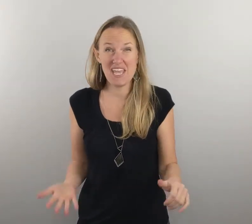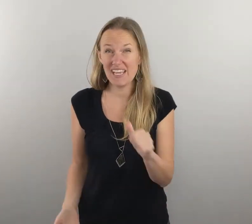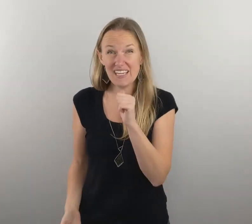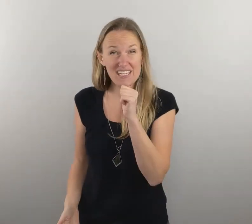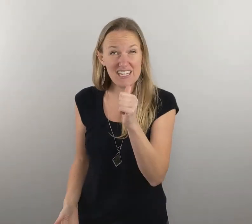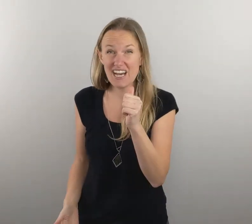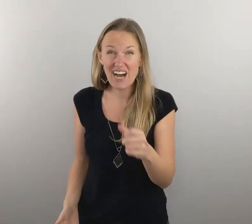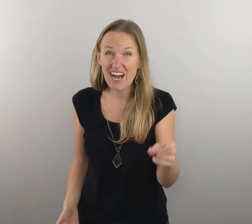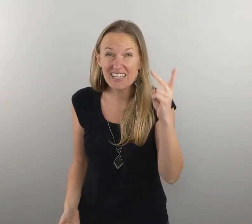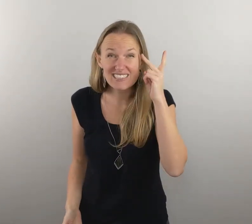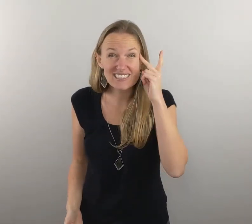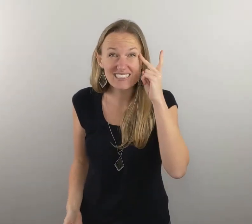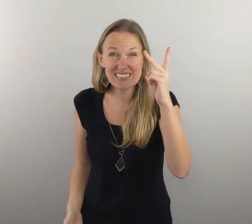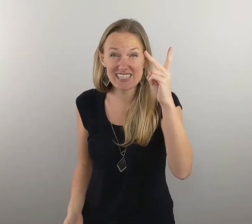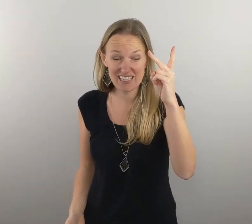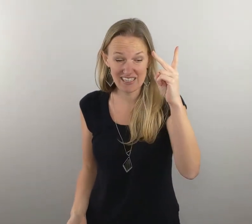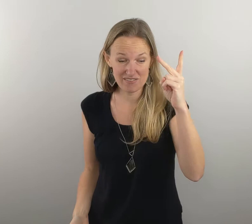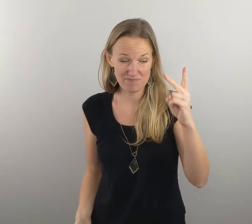may not see.